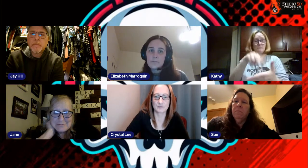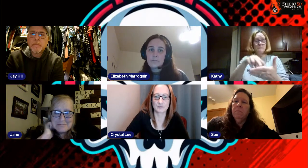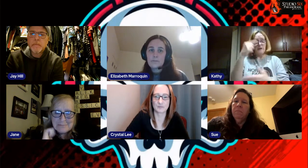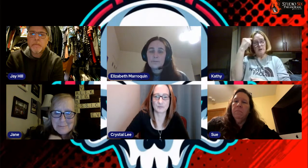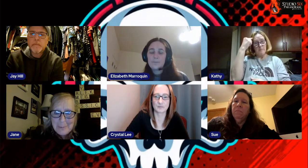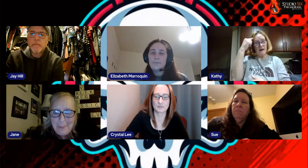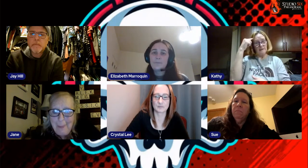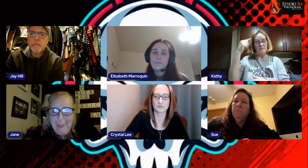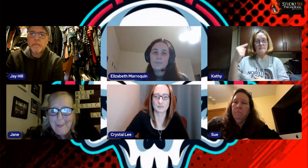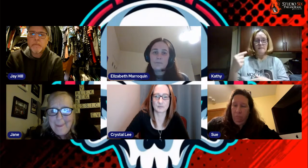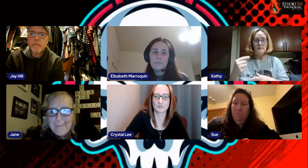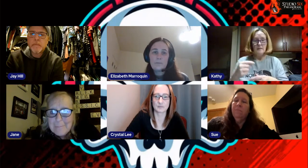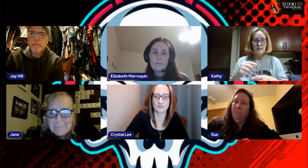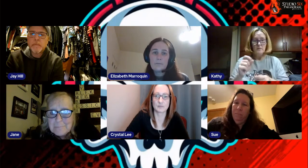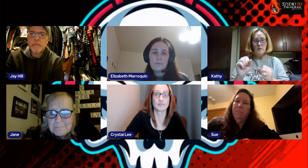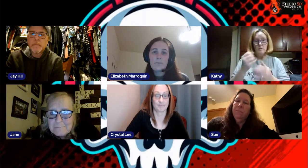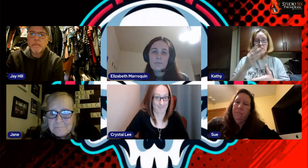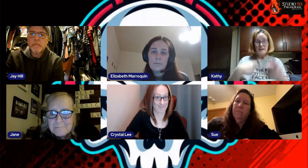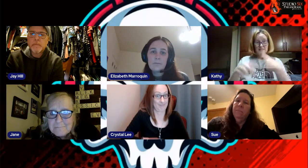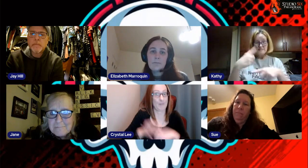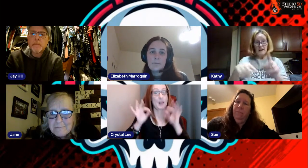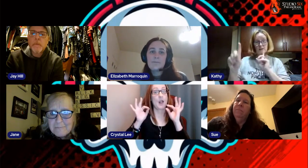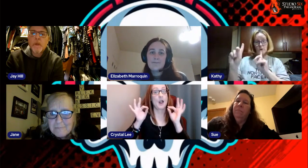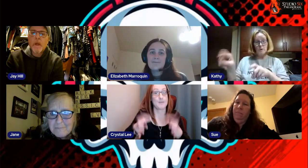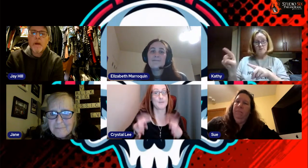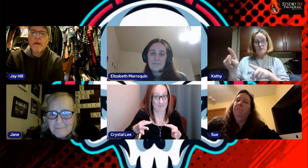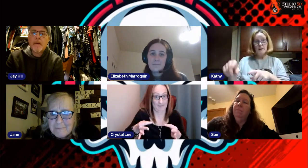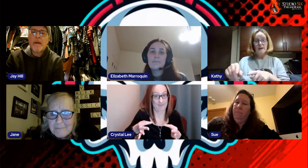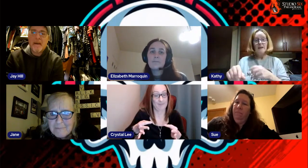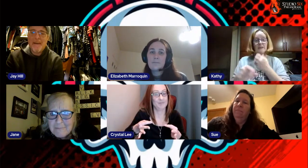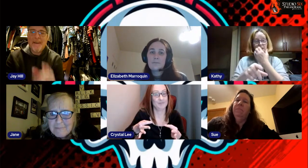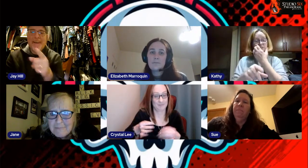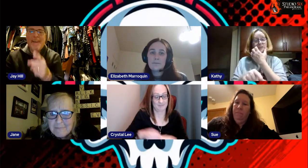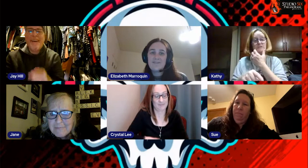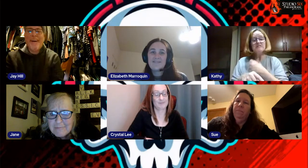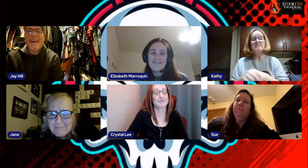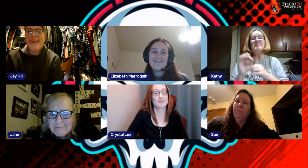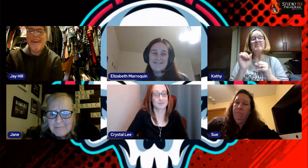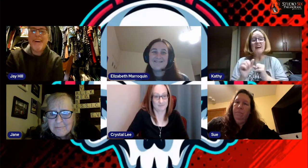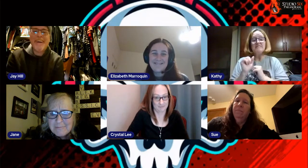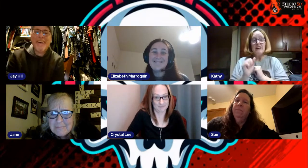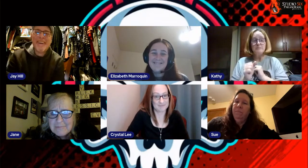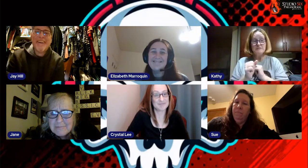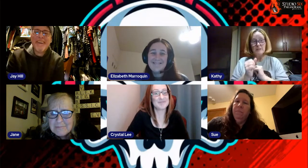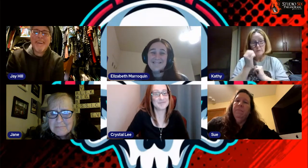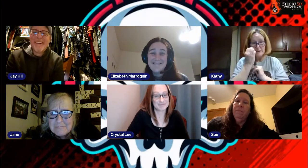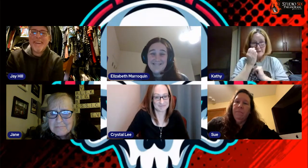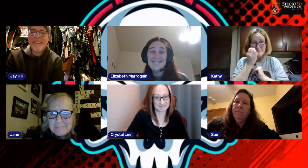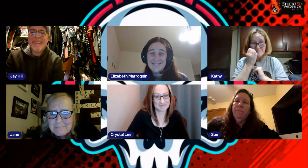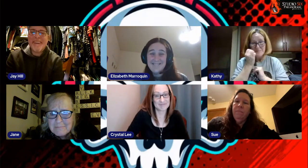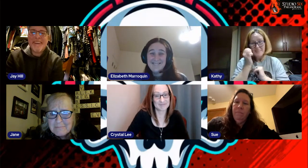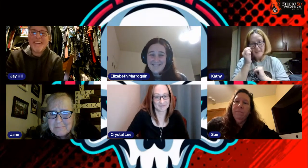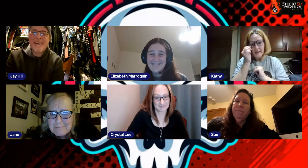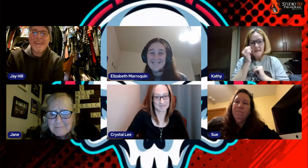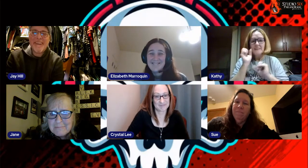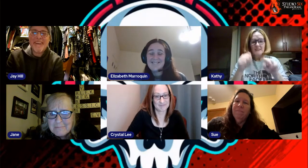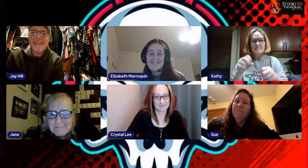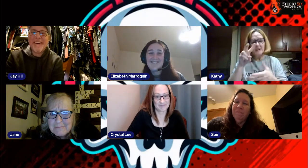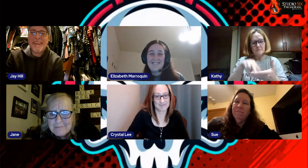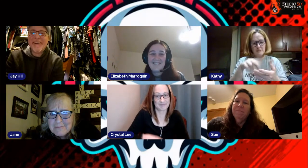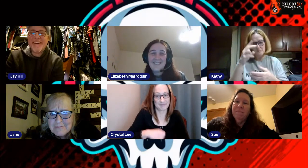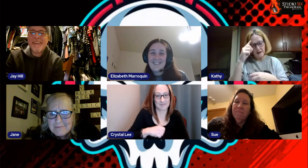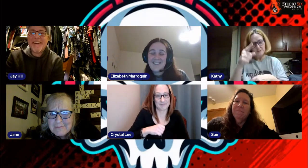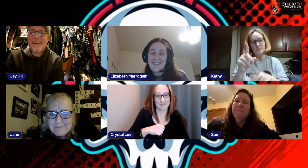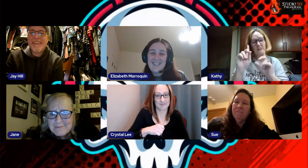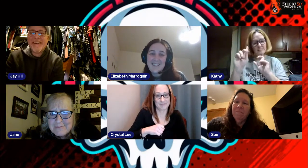can read minds. So do you guys sign questions? Yeah. Yes, absolutely. Yeah.